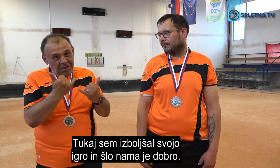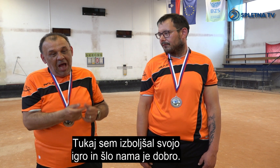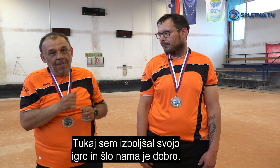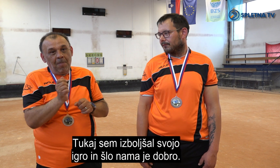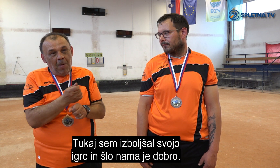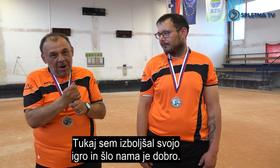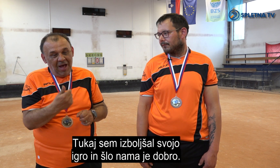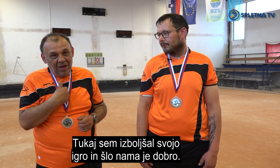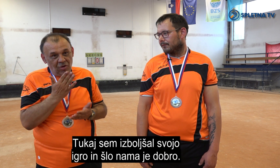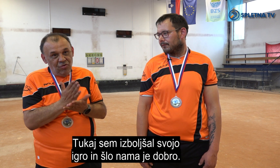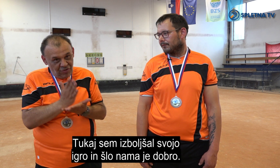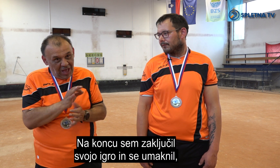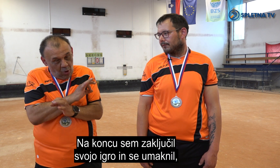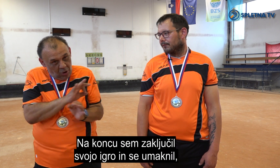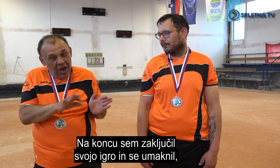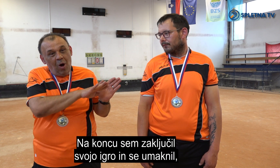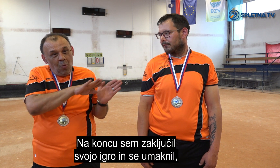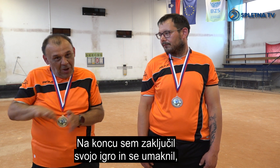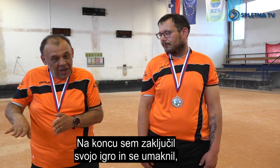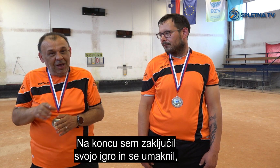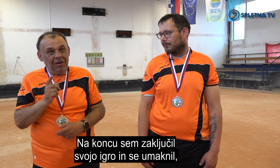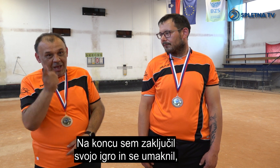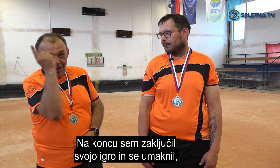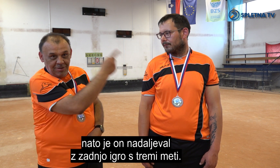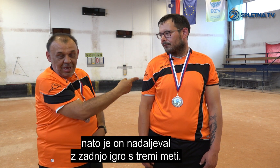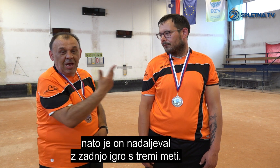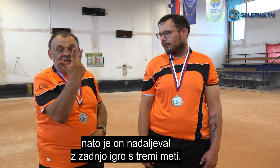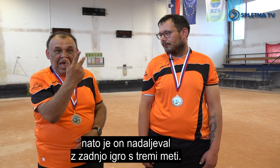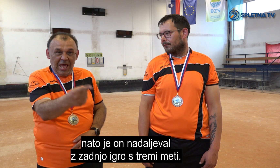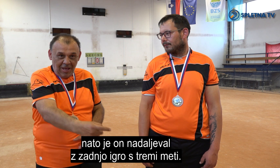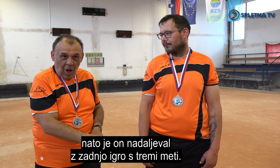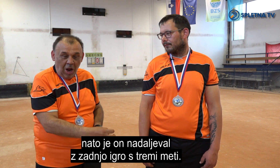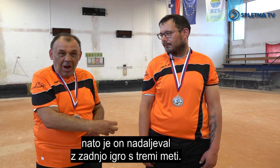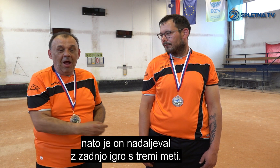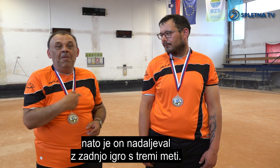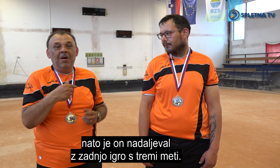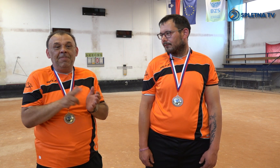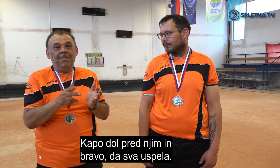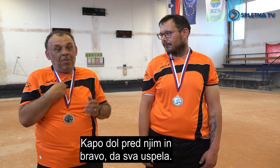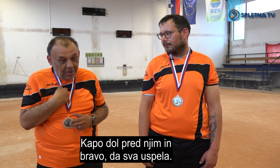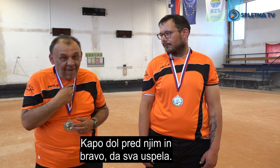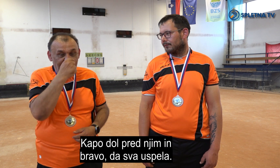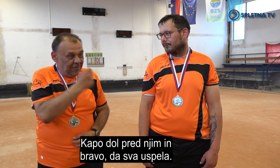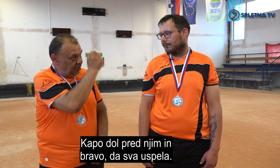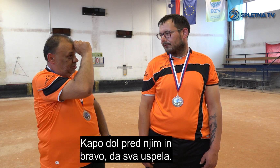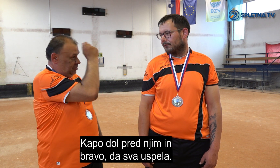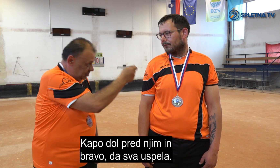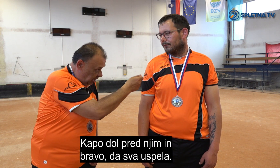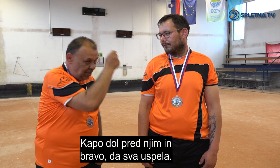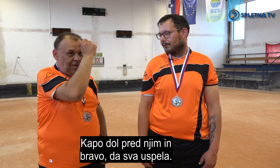dessert. All of this convenience just doesn't work for me. I wanna play with fire, let me